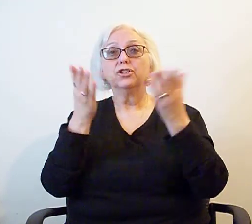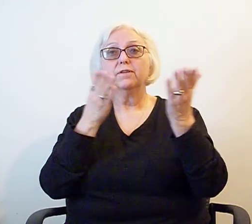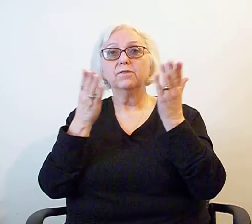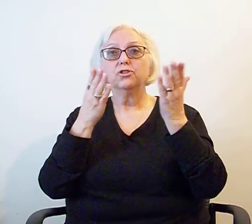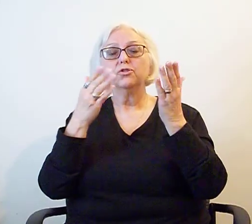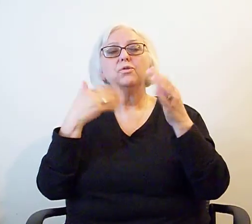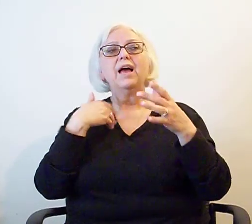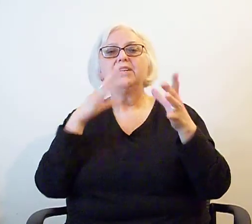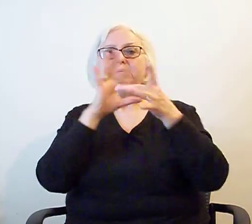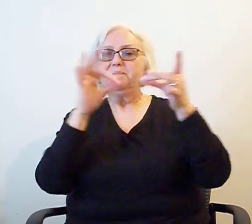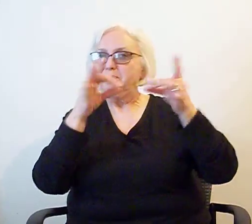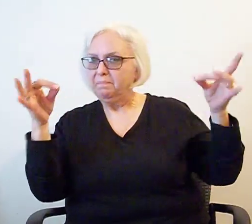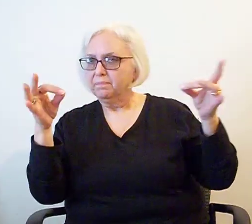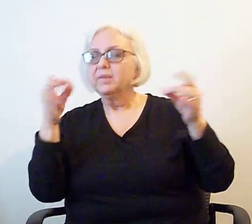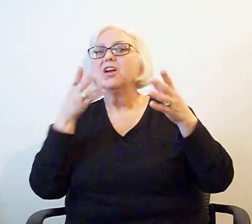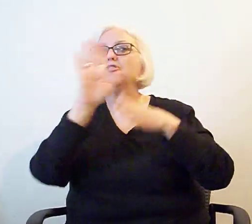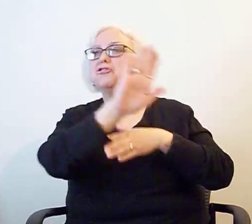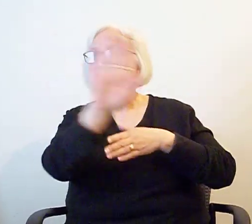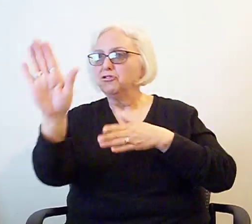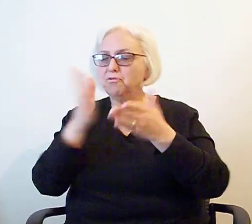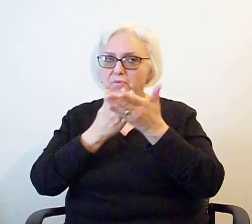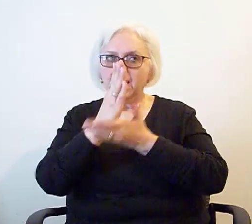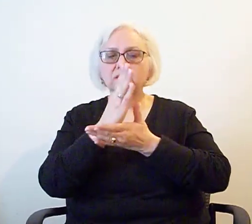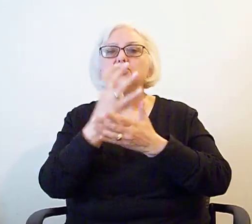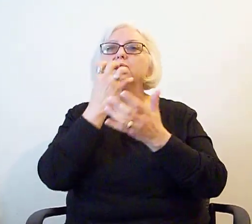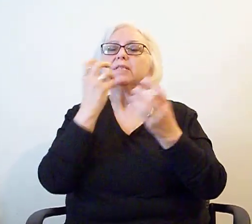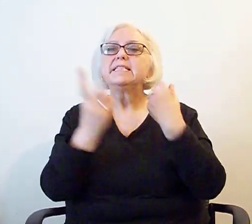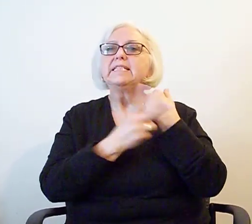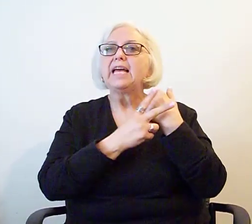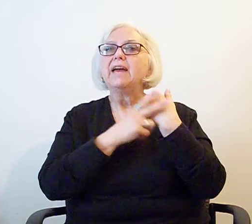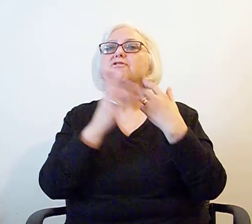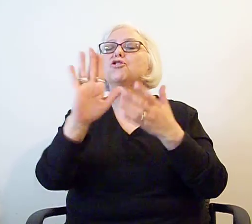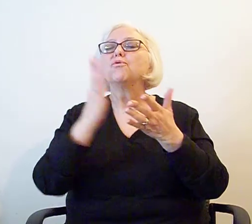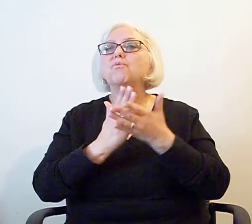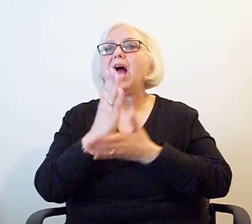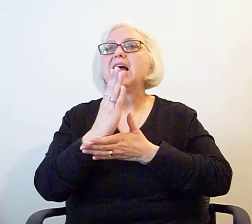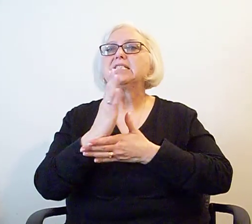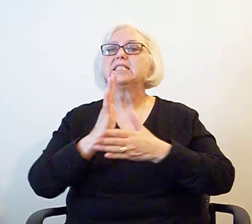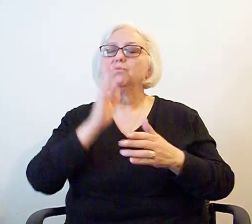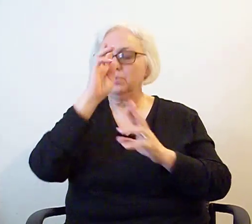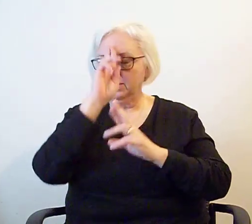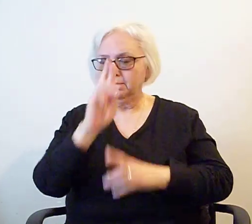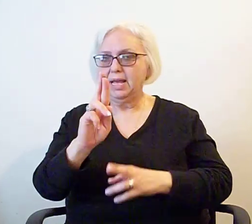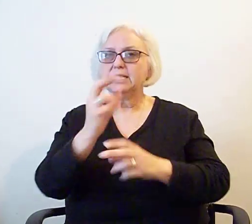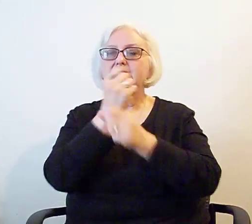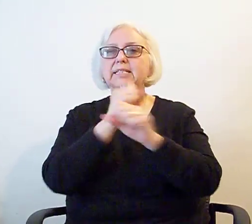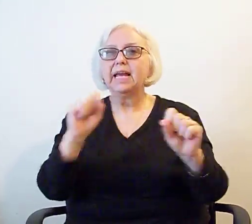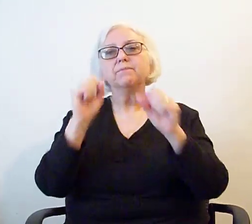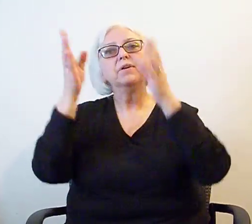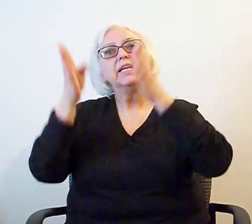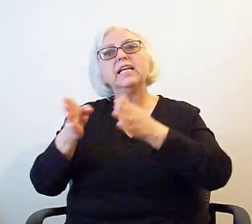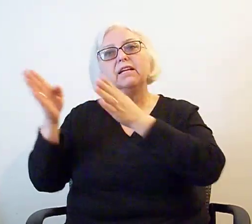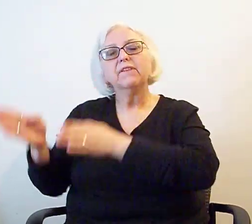to preserve the rights, dignity, and safety of the individuals served.